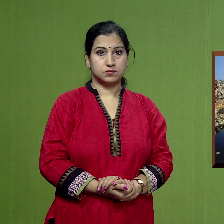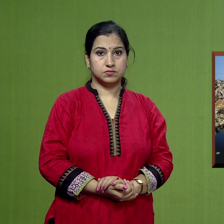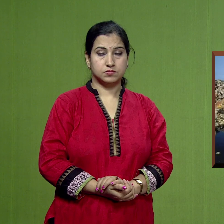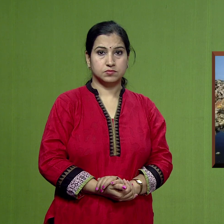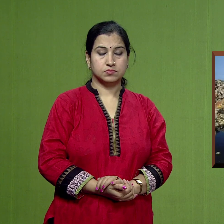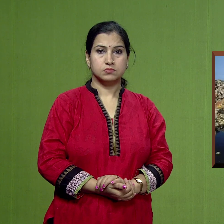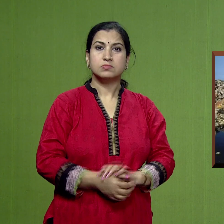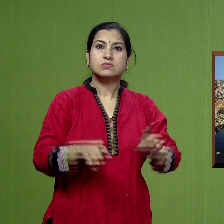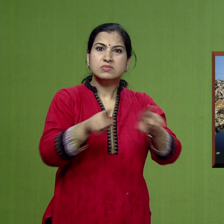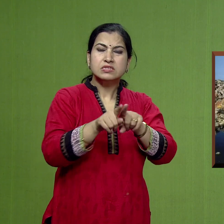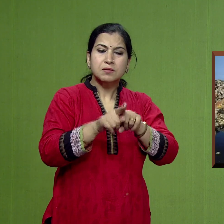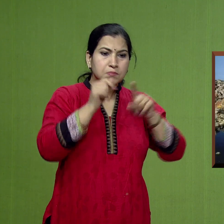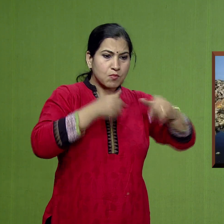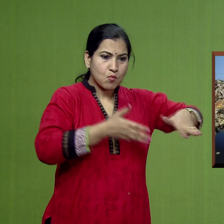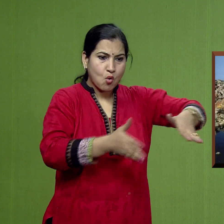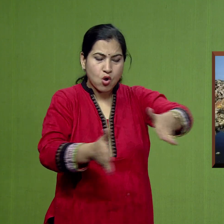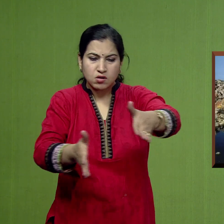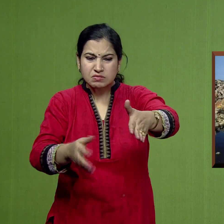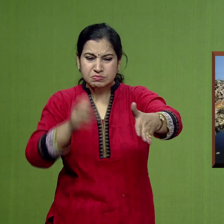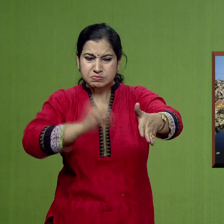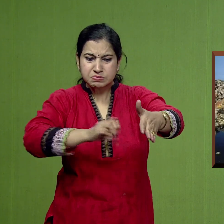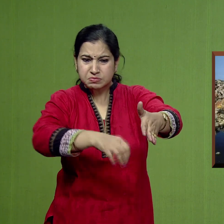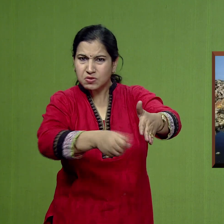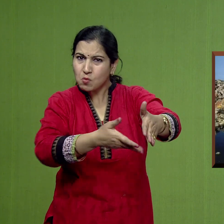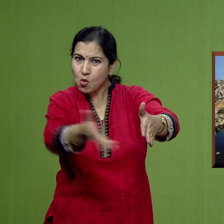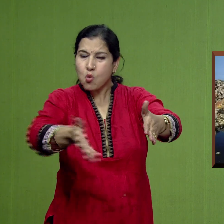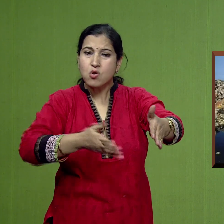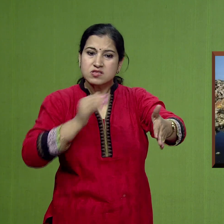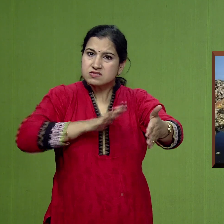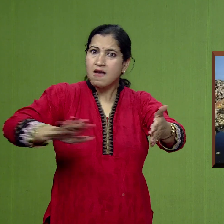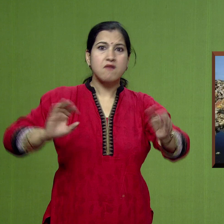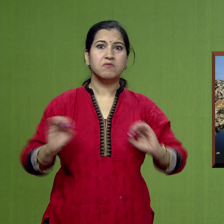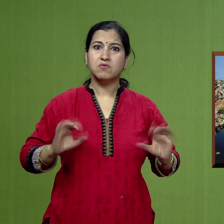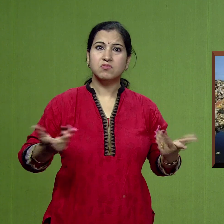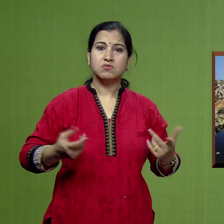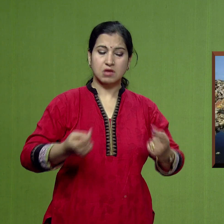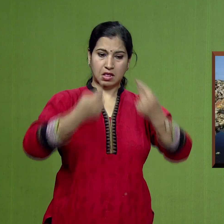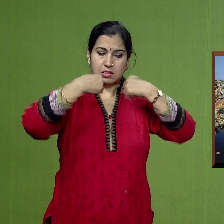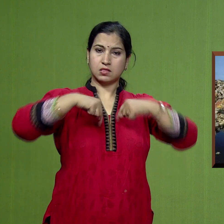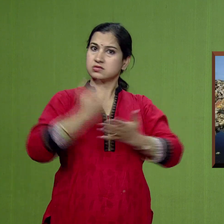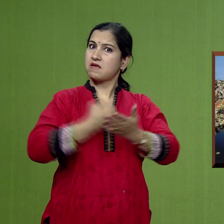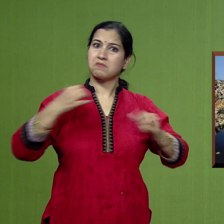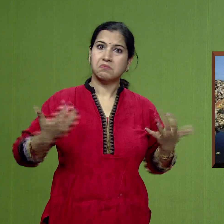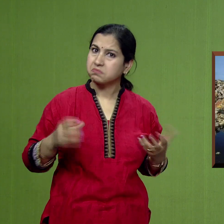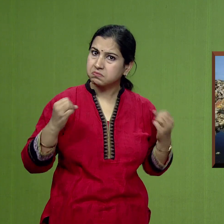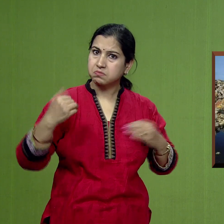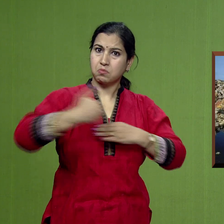River water is also getting polluted and becoming unsafe for your consumption.